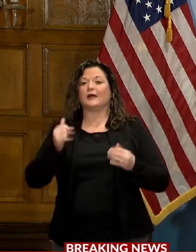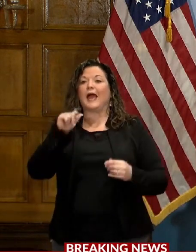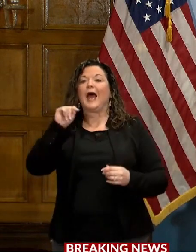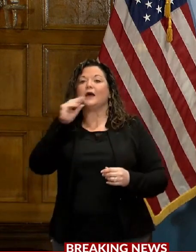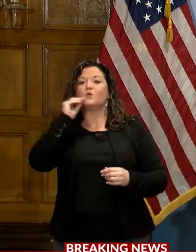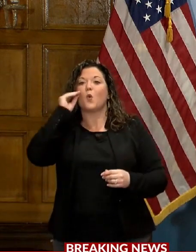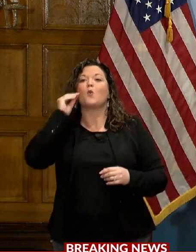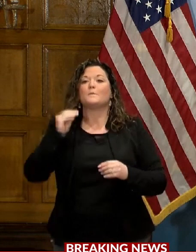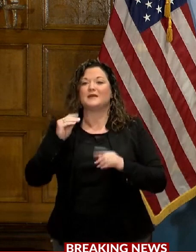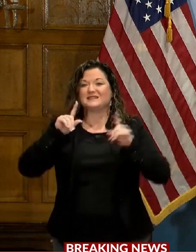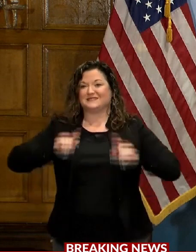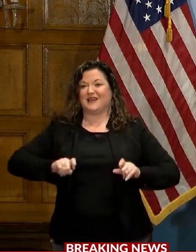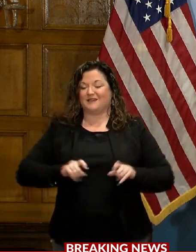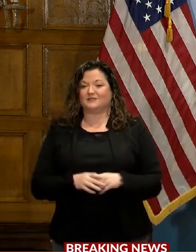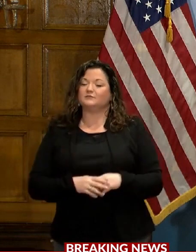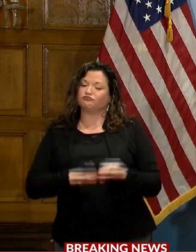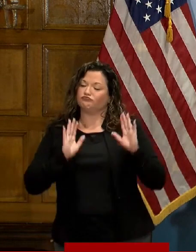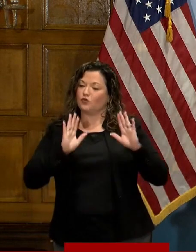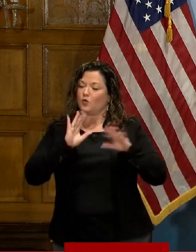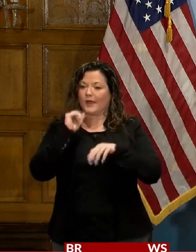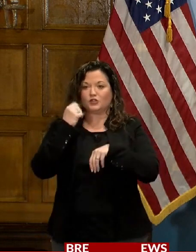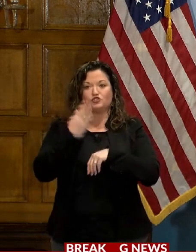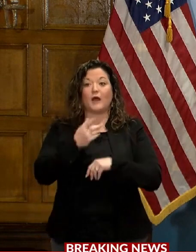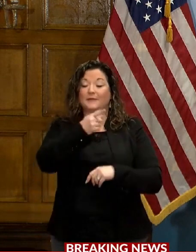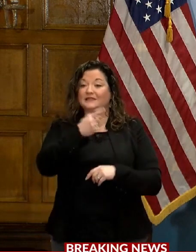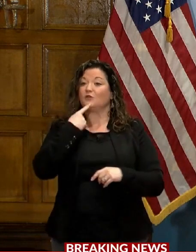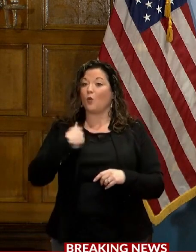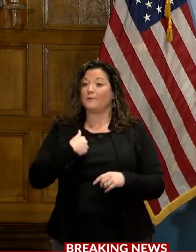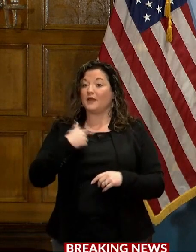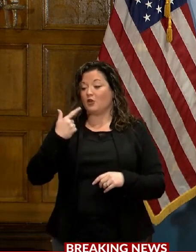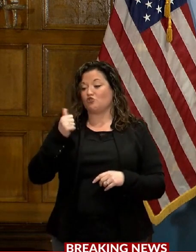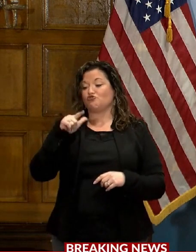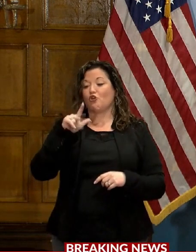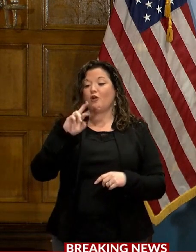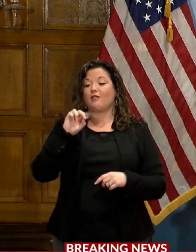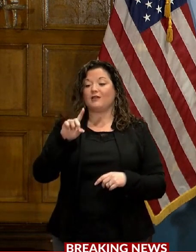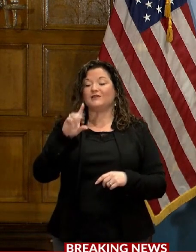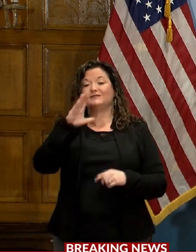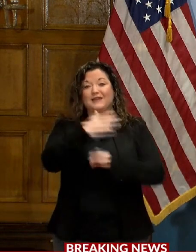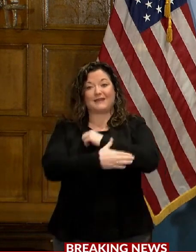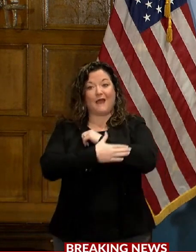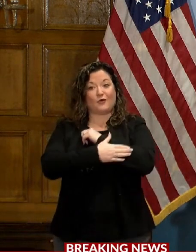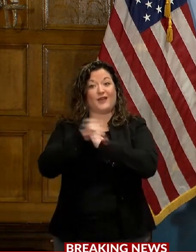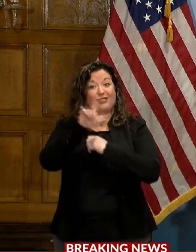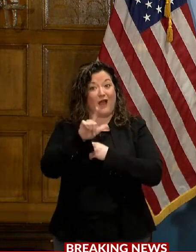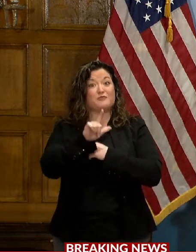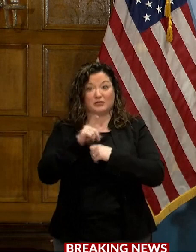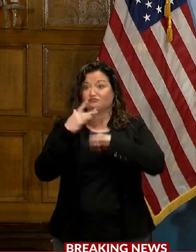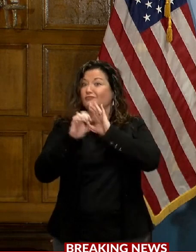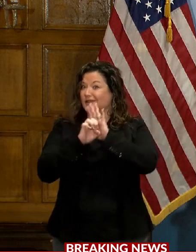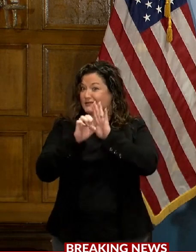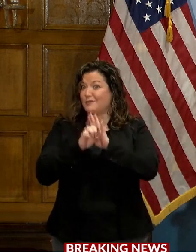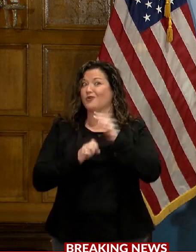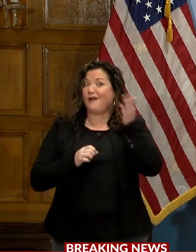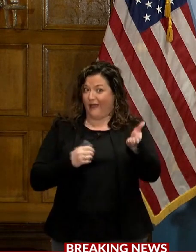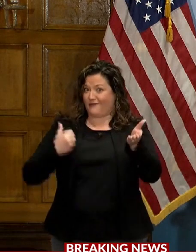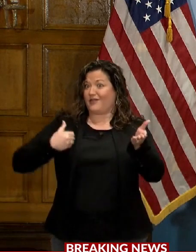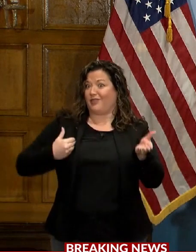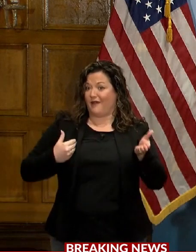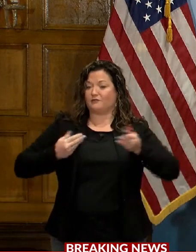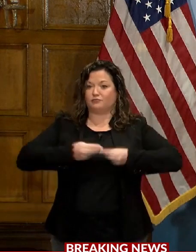it. He told me that the Garland County Library is an example of where we have them in hand. They distribute